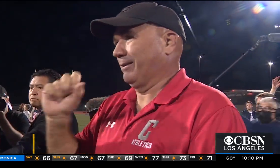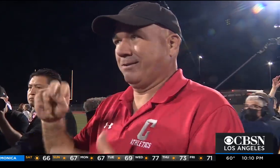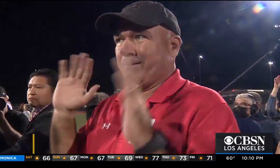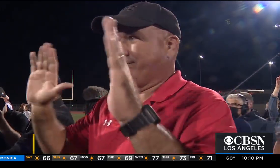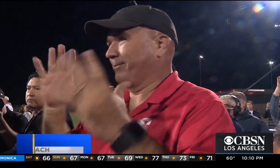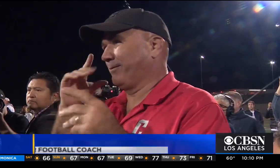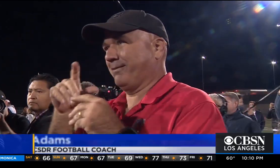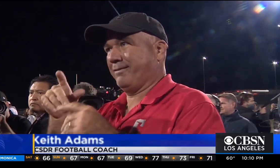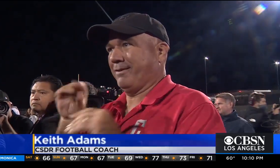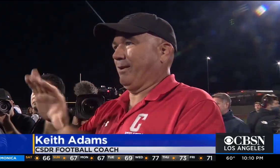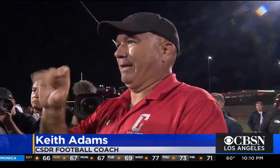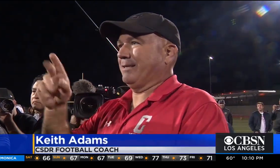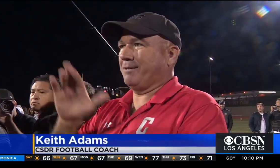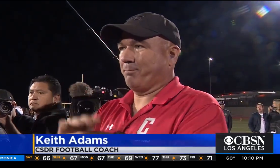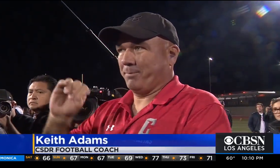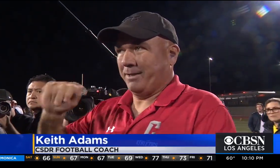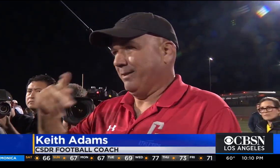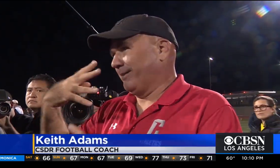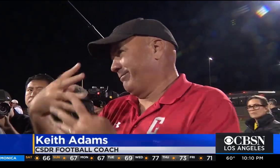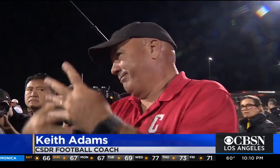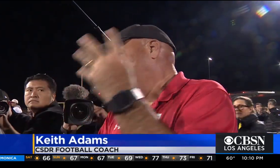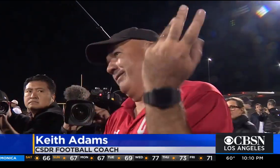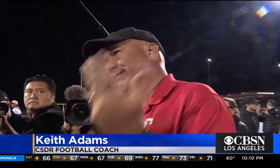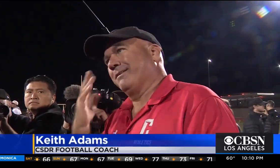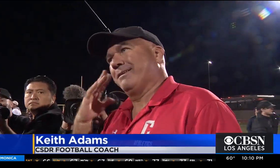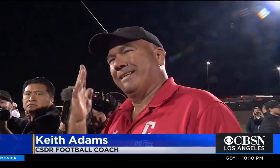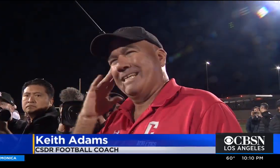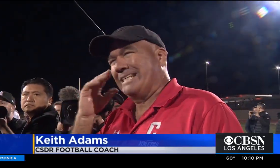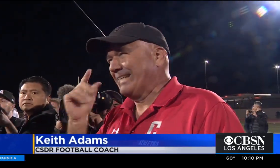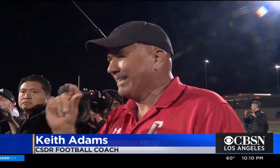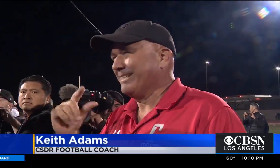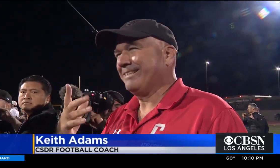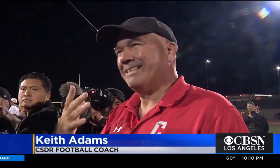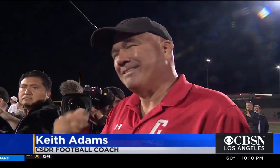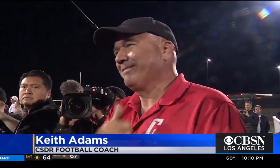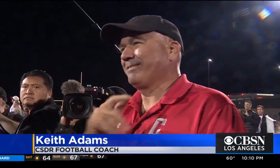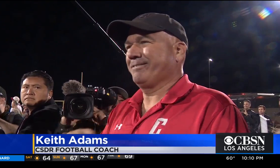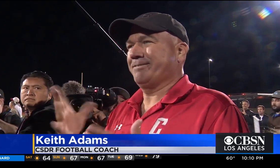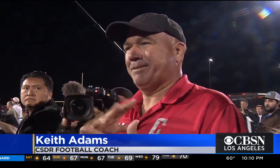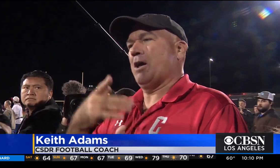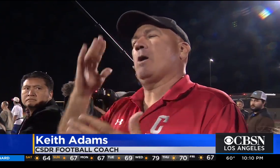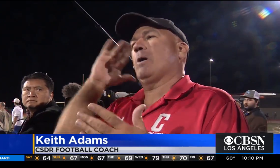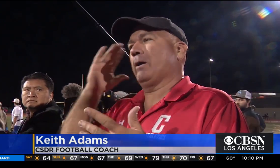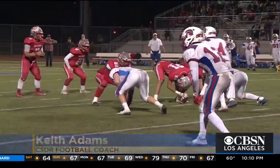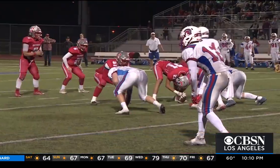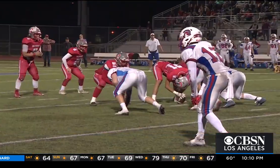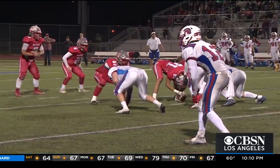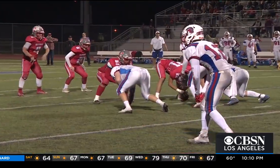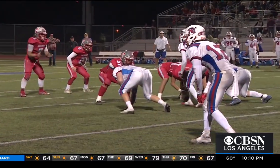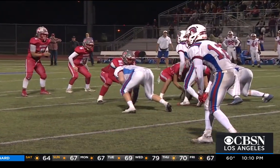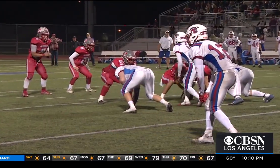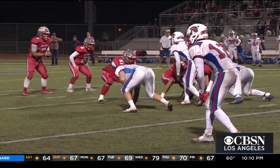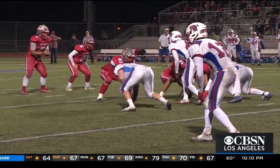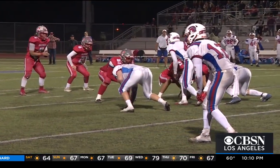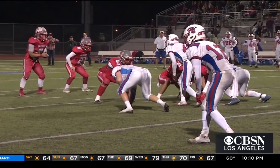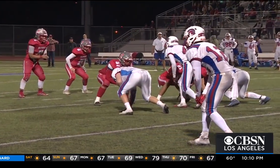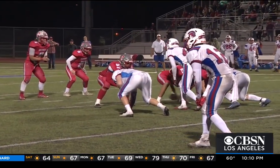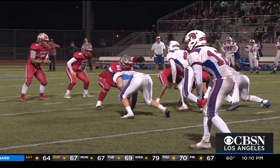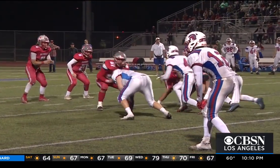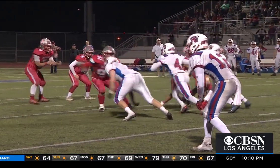them. They've all played a great season this year. They've put CSDR on the map and they've had numerous records. This is just one little glitch. An all deaf football team leaving